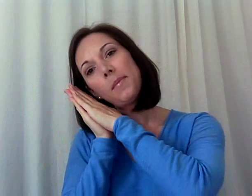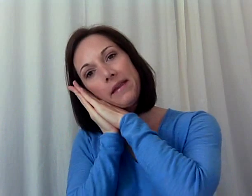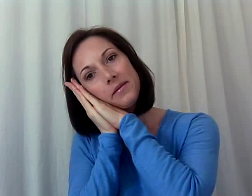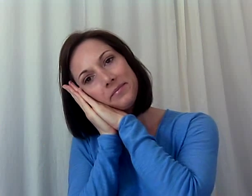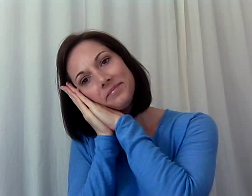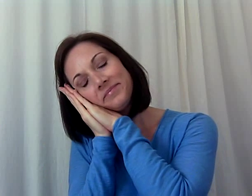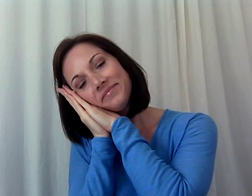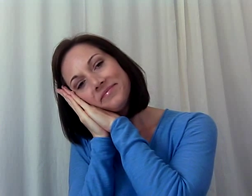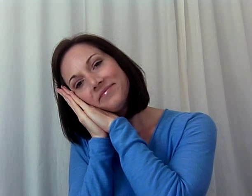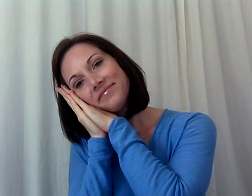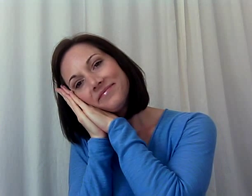bed,